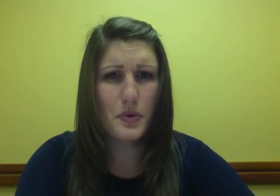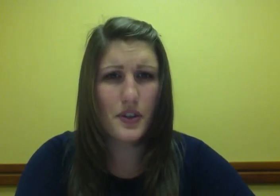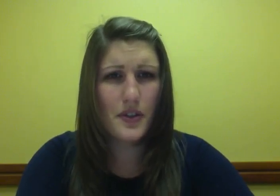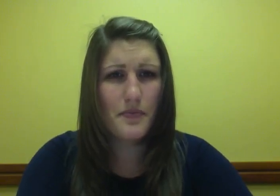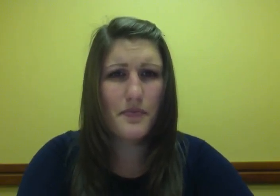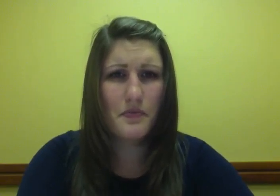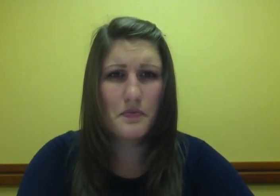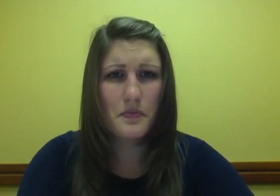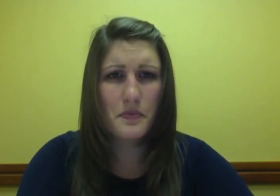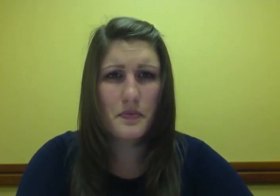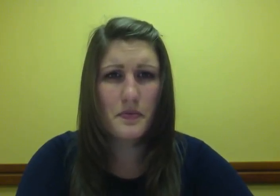museum?